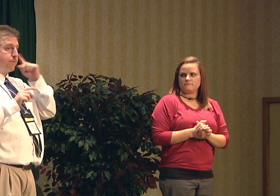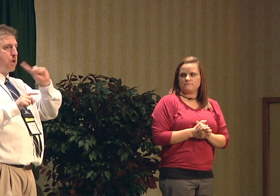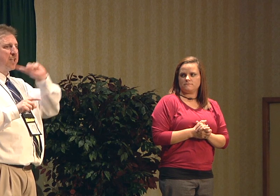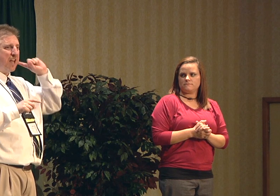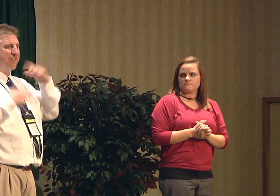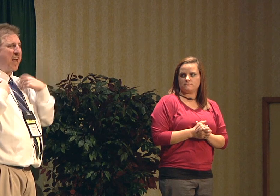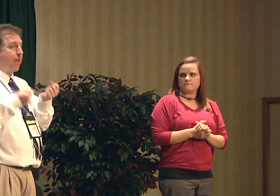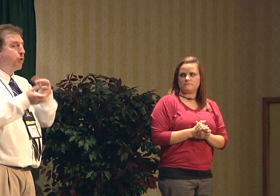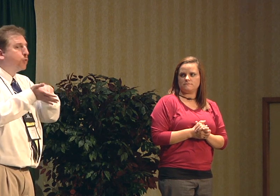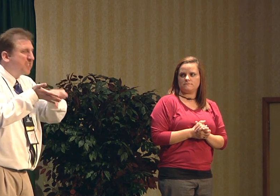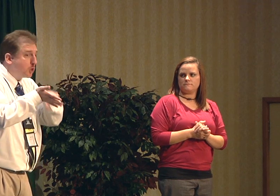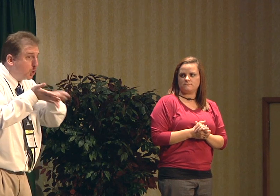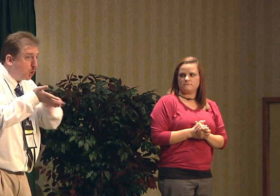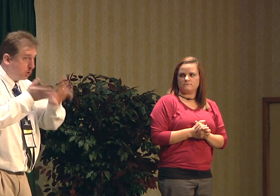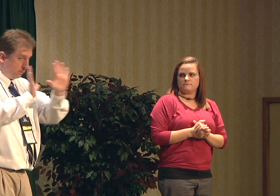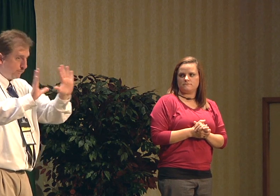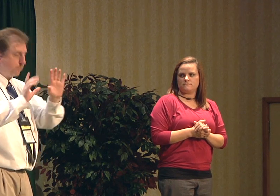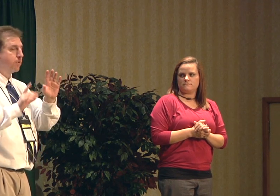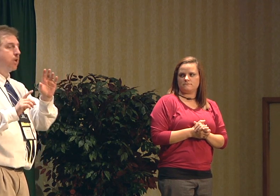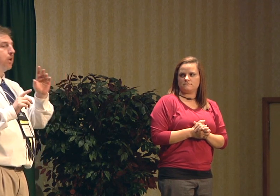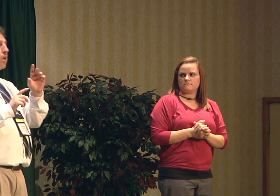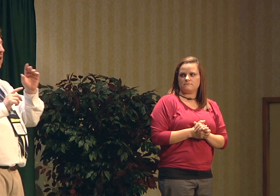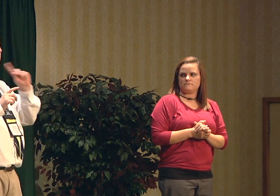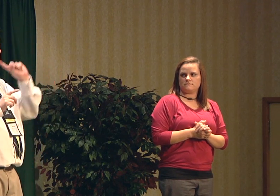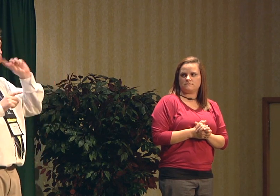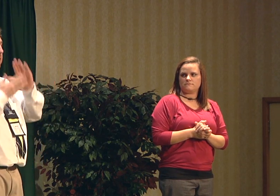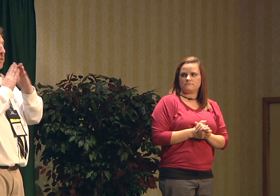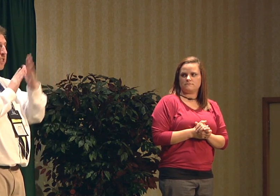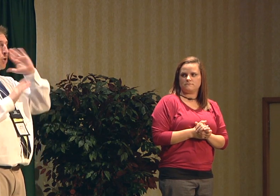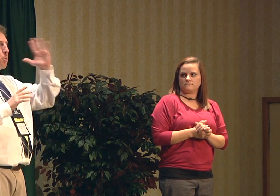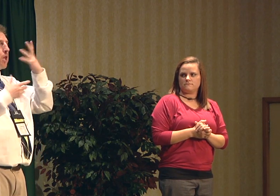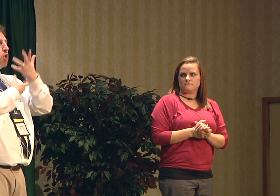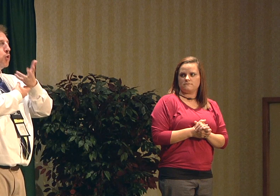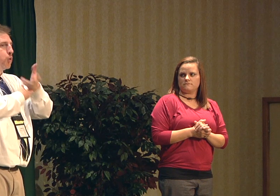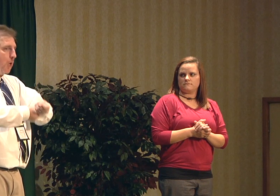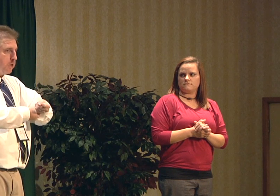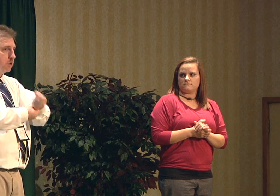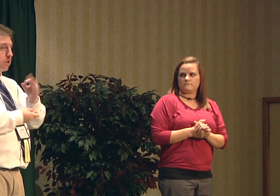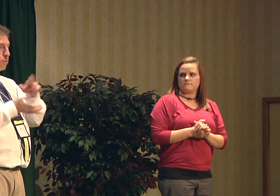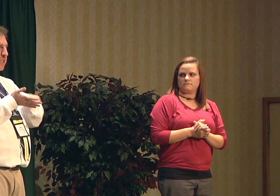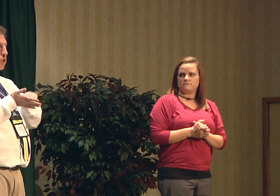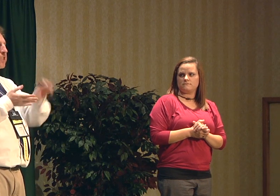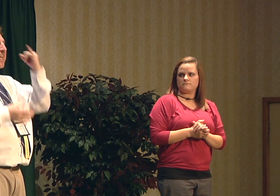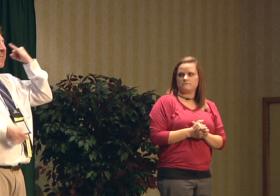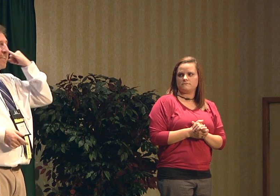it's very important for deaf health researchers that the community can trust the